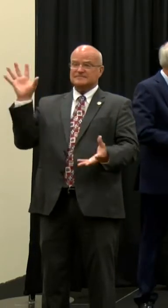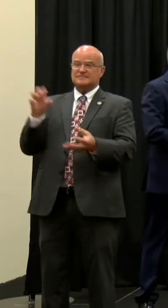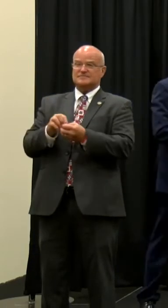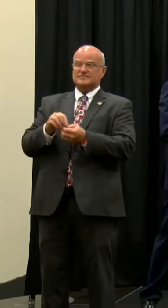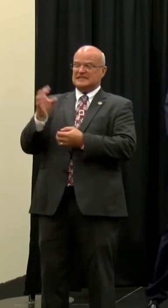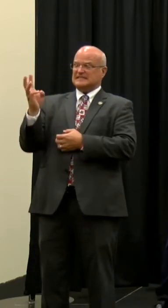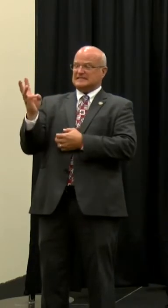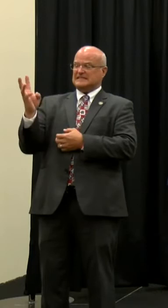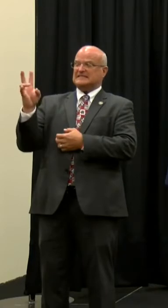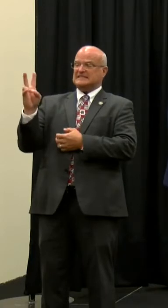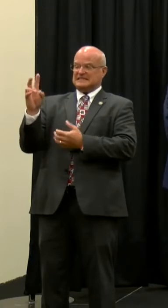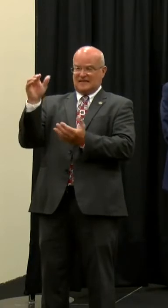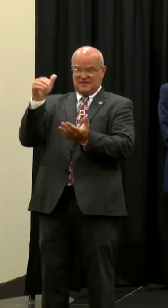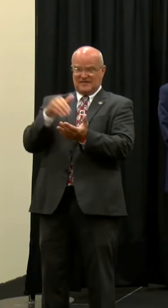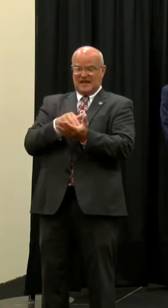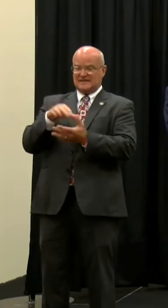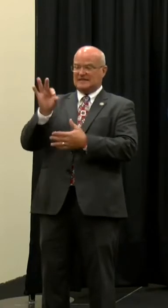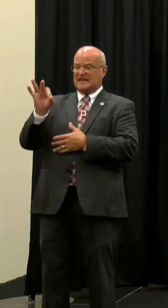of